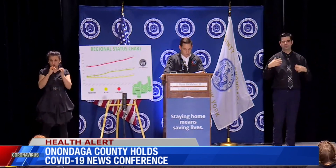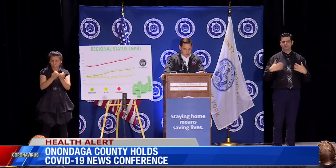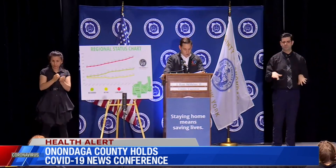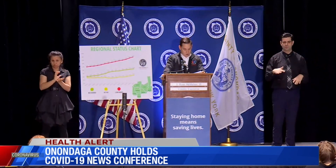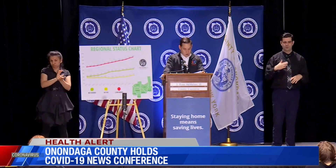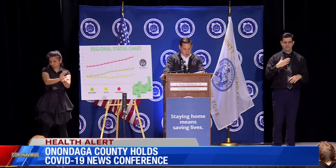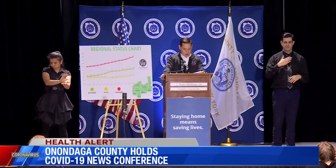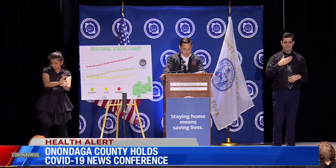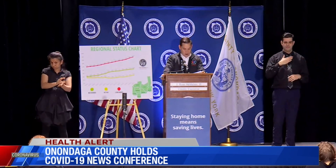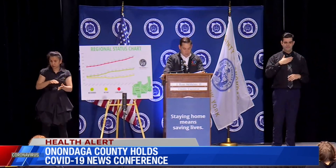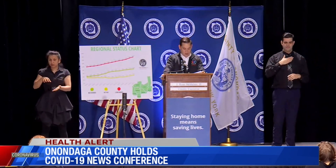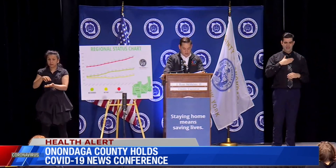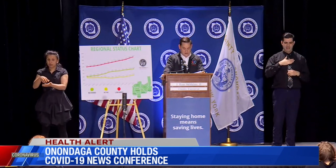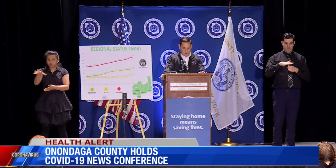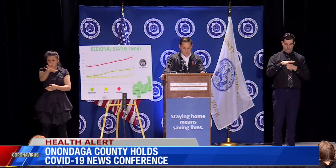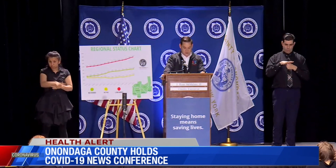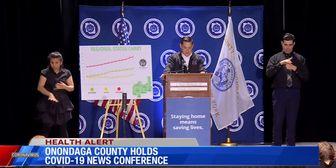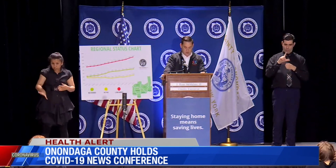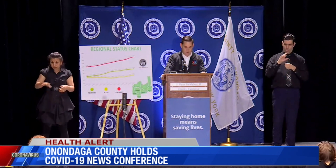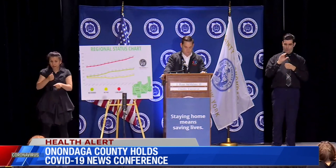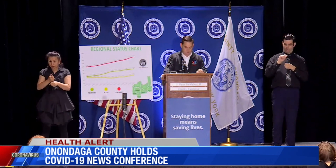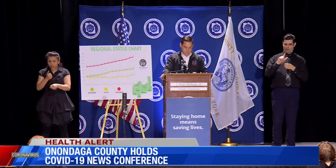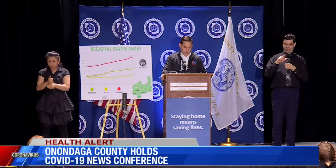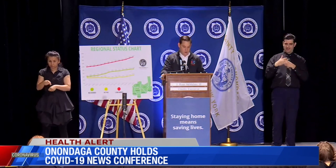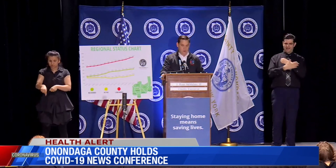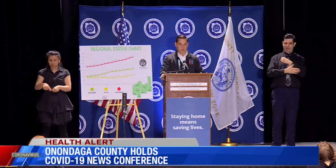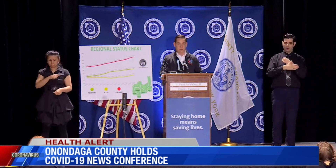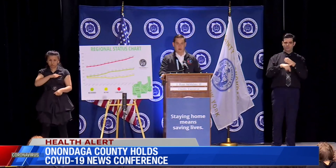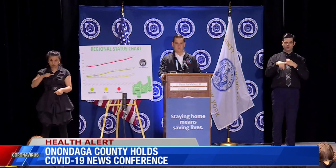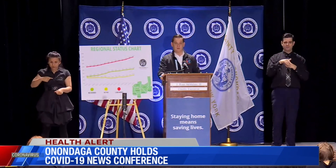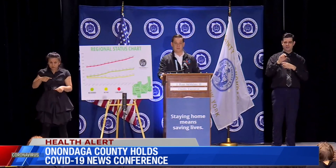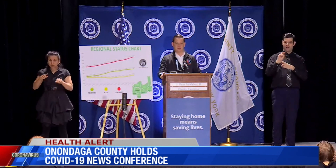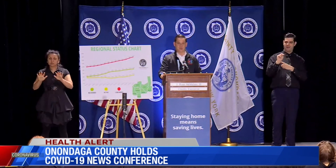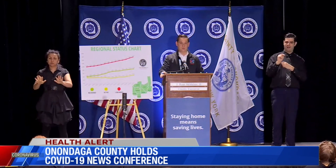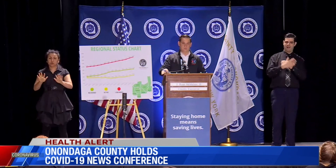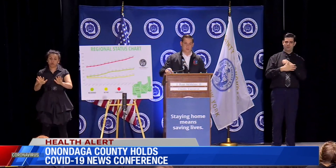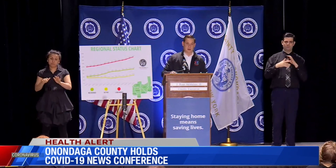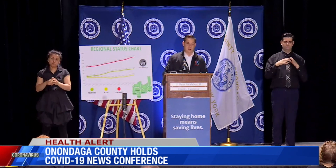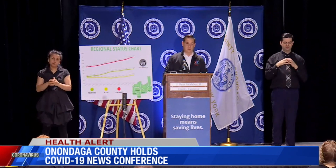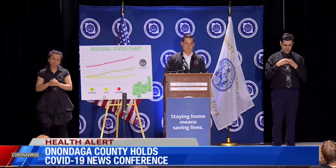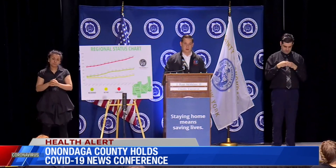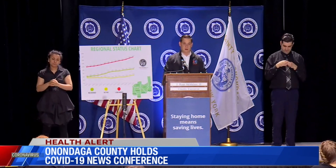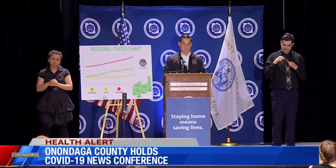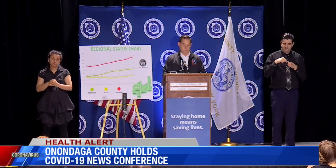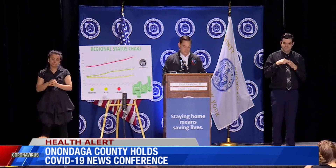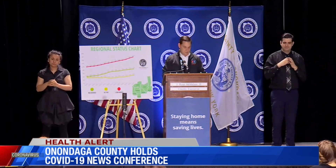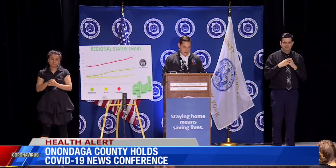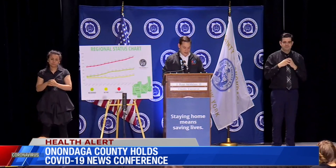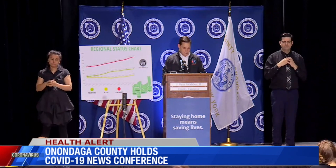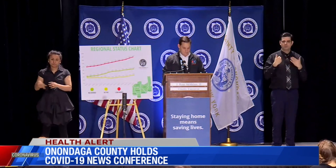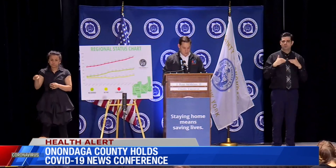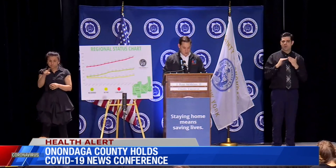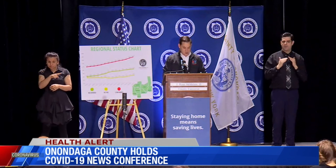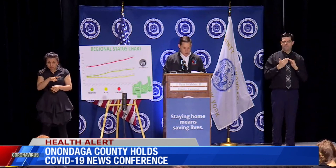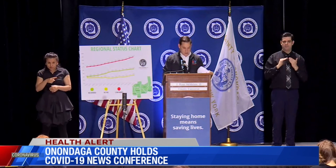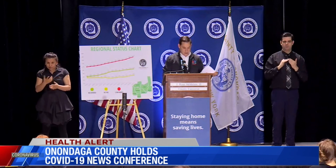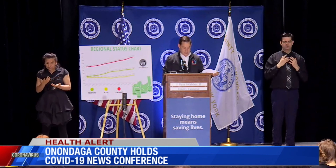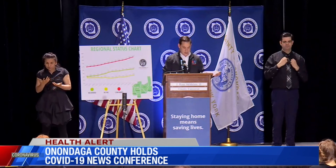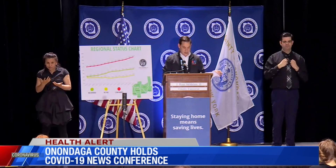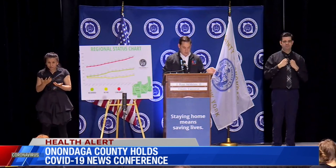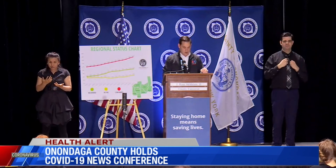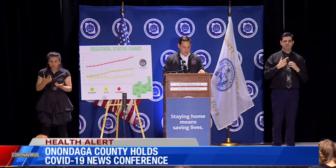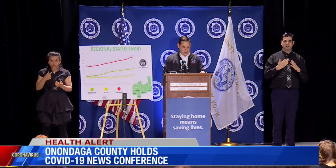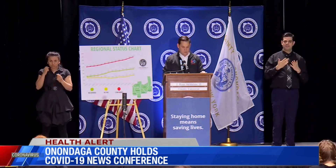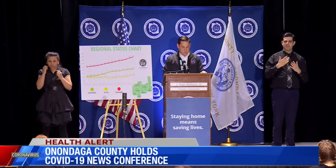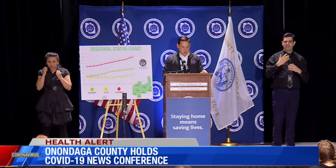workforce. I apologize if I missed anybody, but I know you'll email me if I missed you, and I'll get you back.